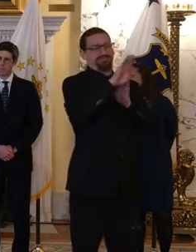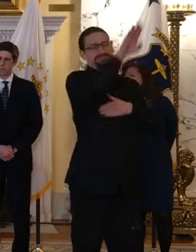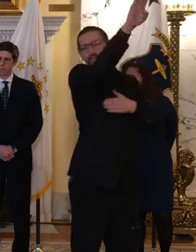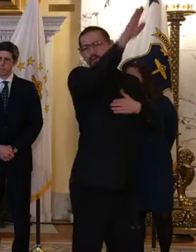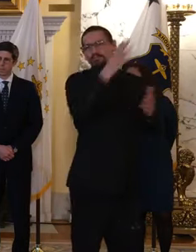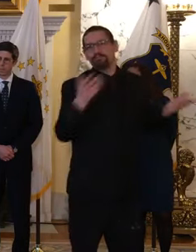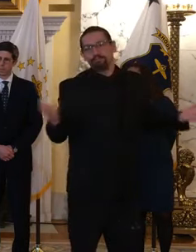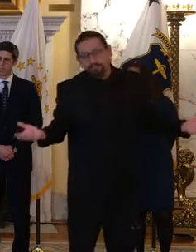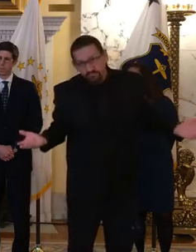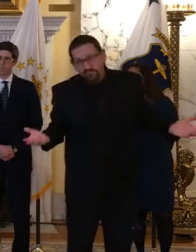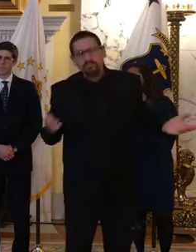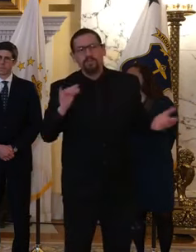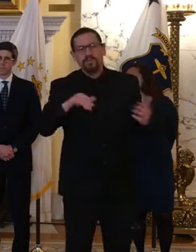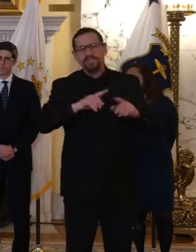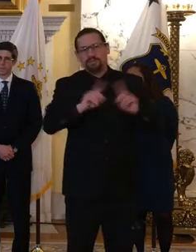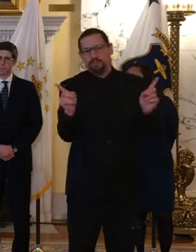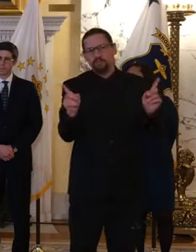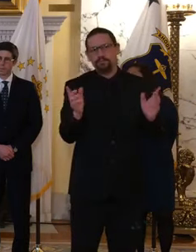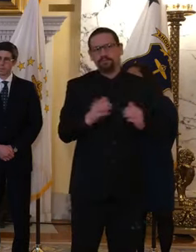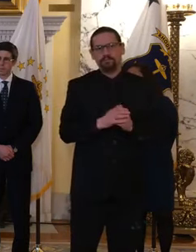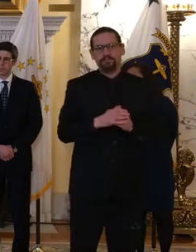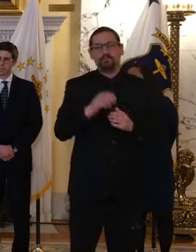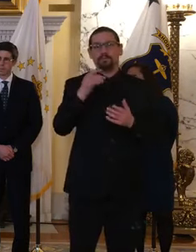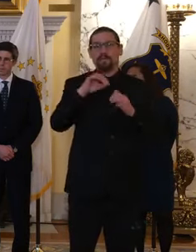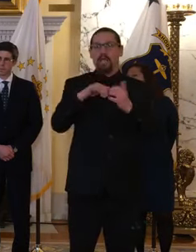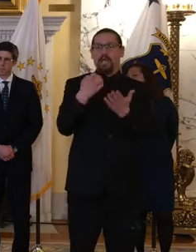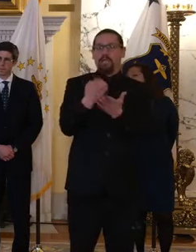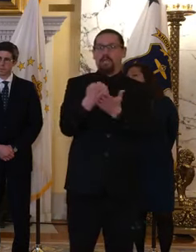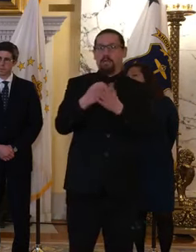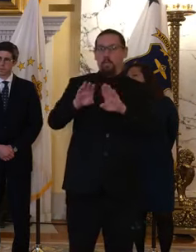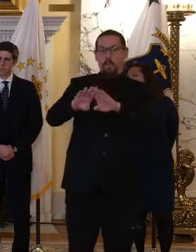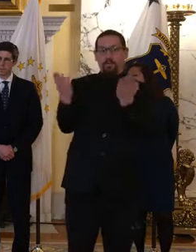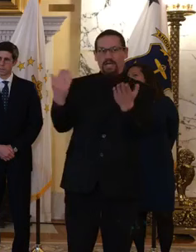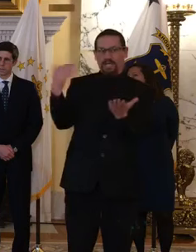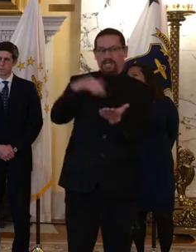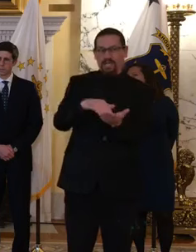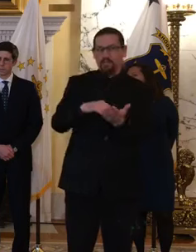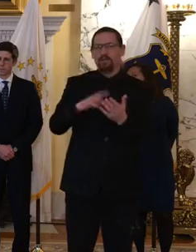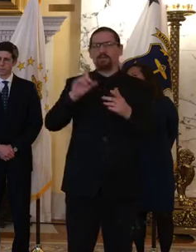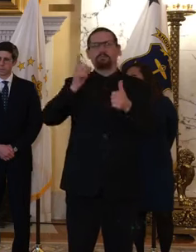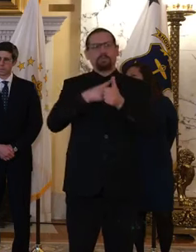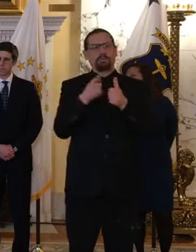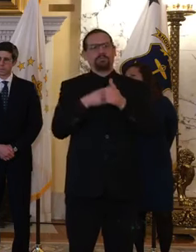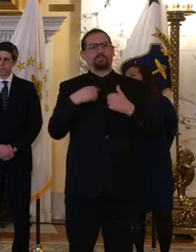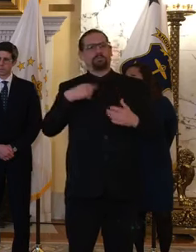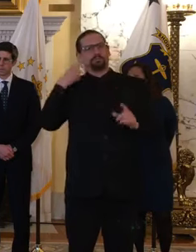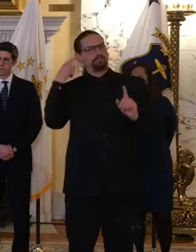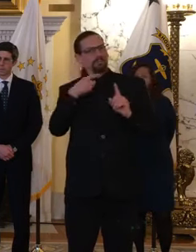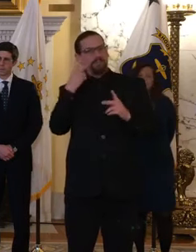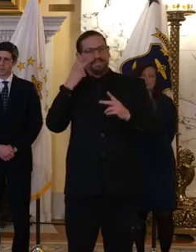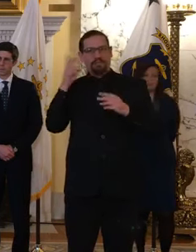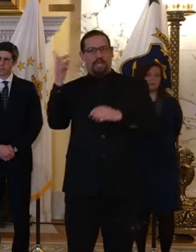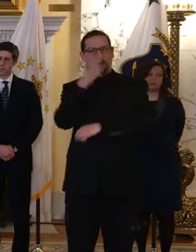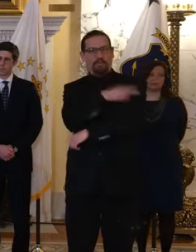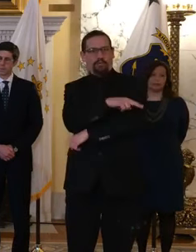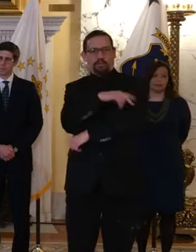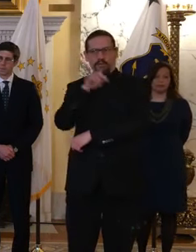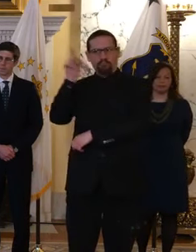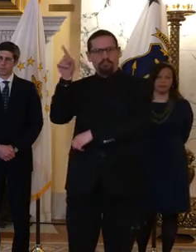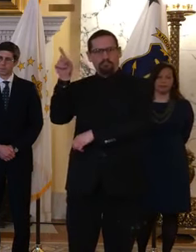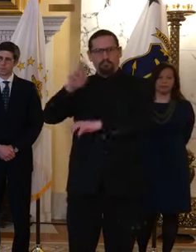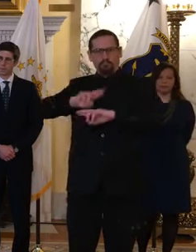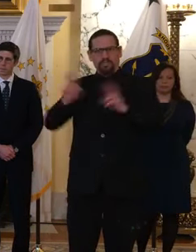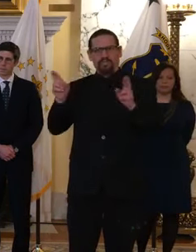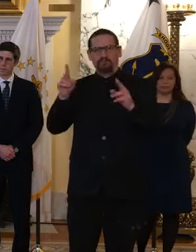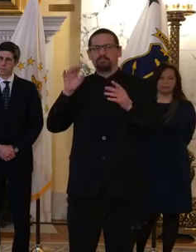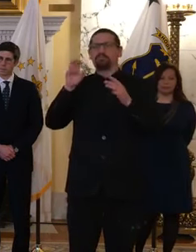hospitals having adequate capacity. So right now, we're spending an awful lot of time trying to figure out how to